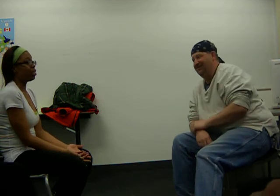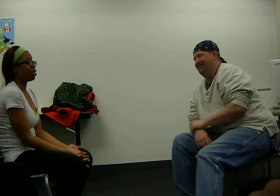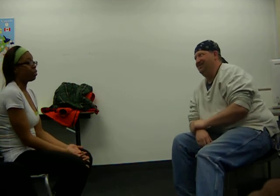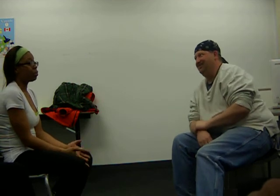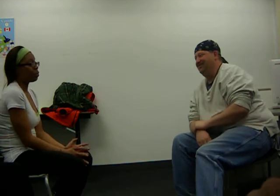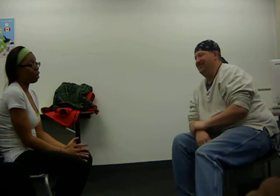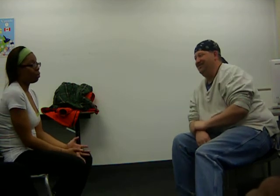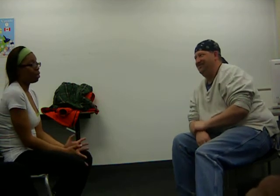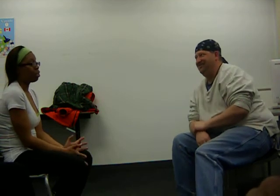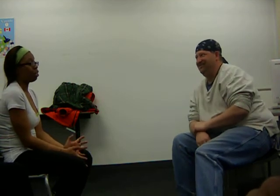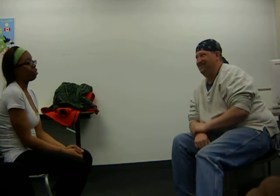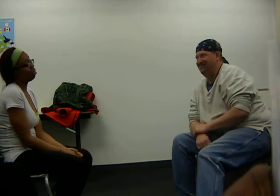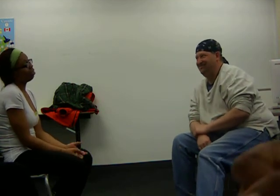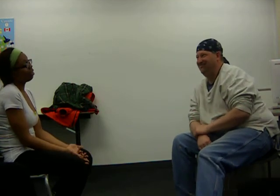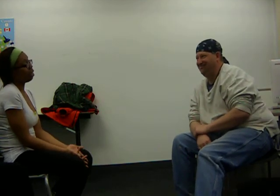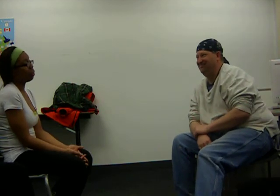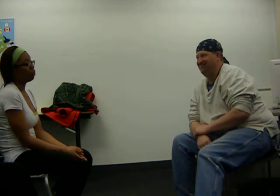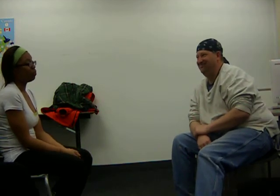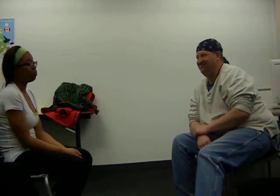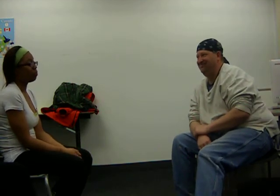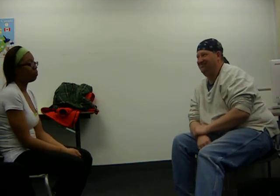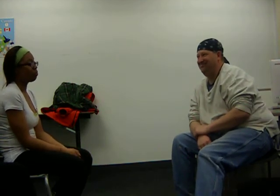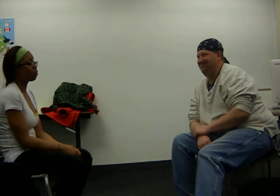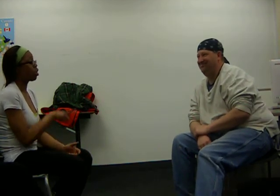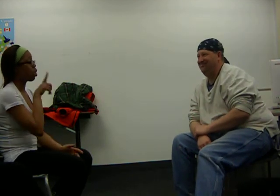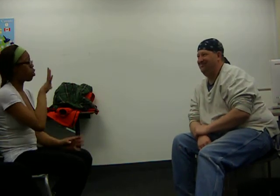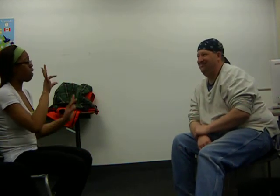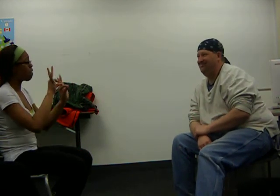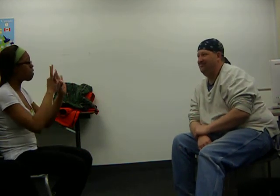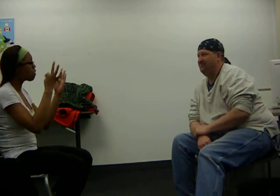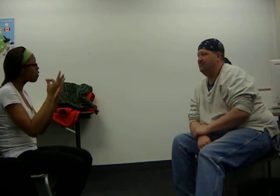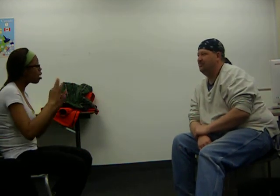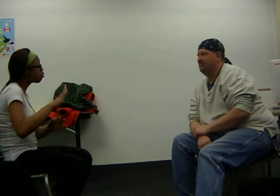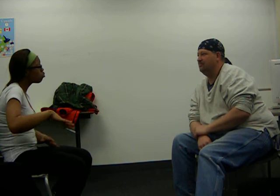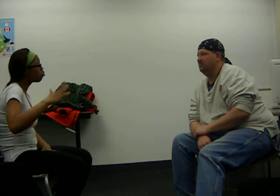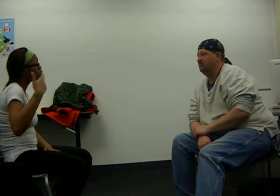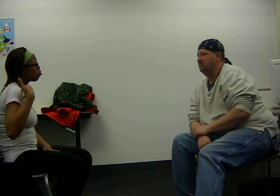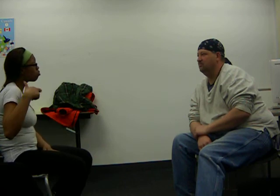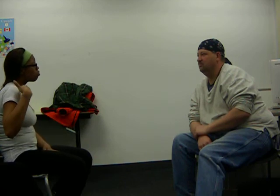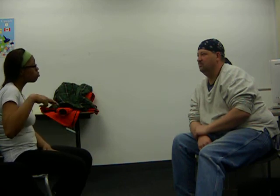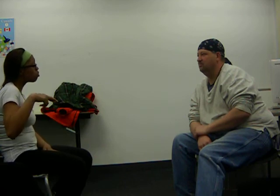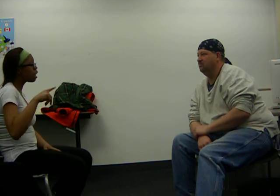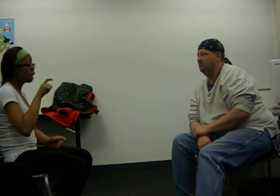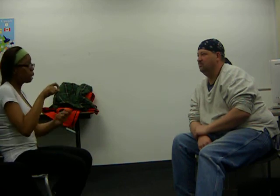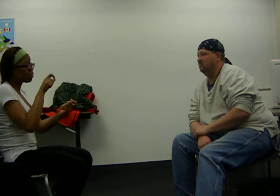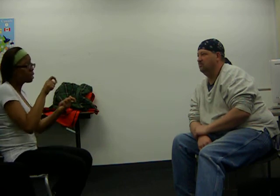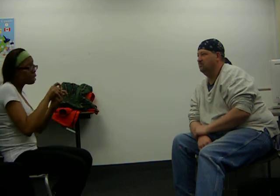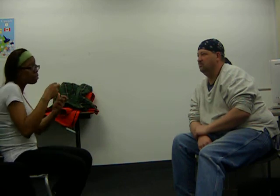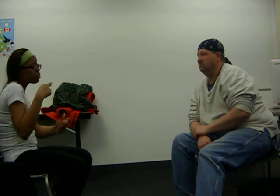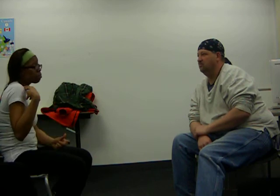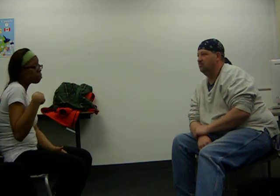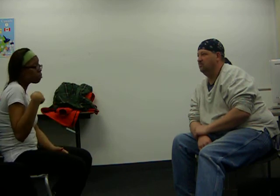church, so. Did your family grow up religious? In any kind of specific religion or anything?